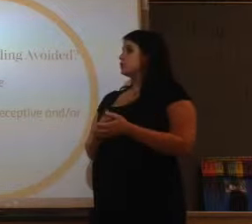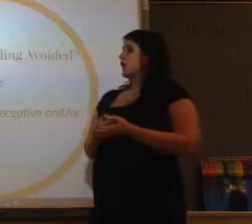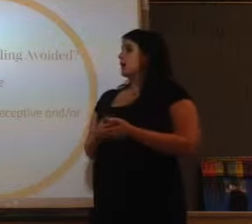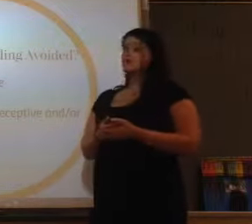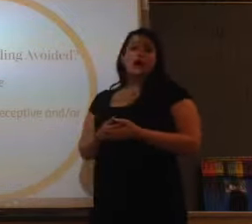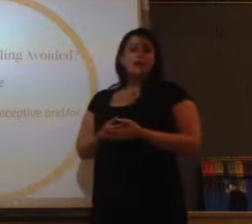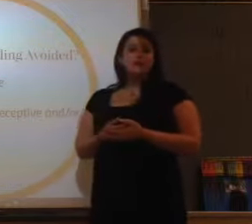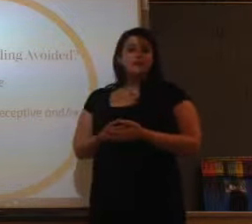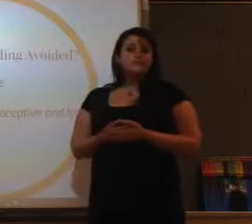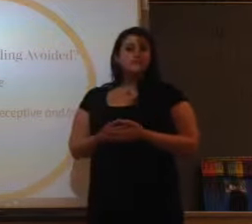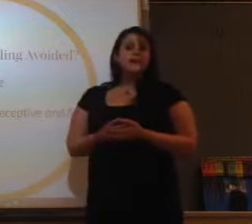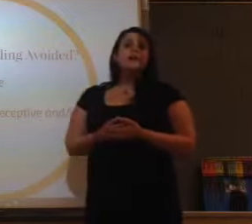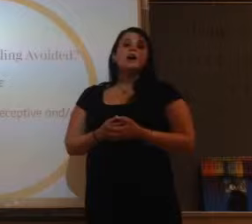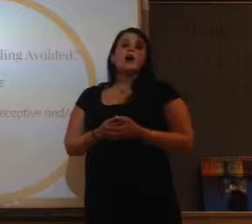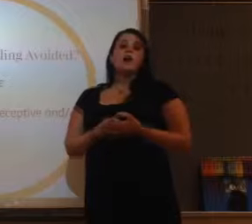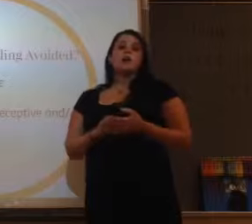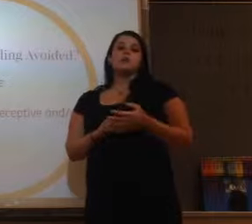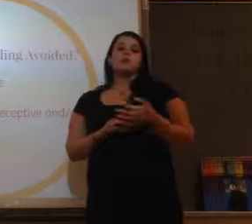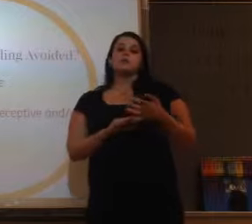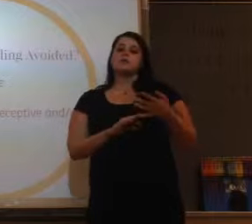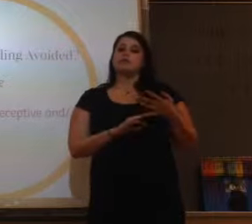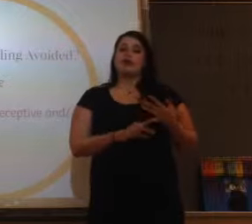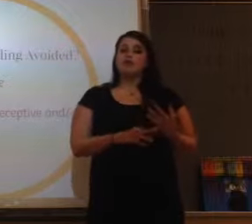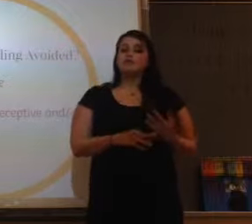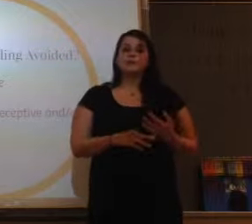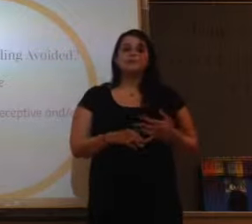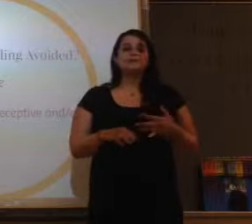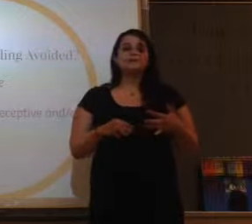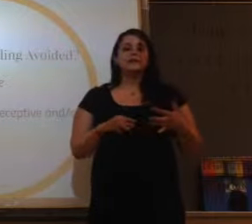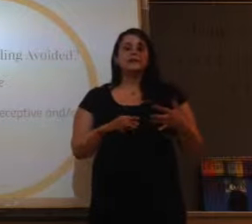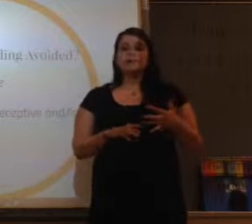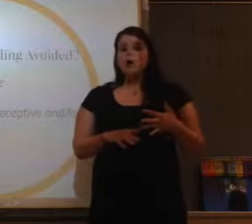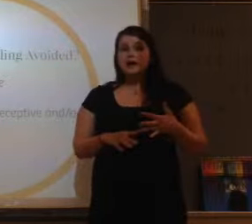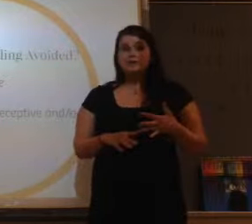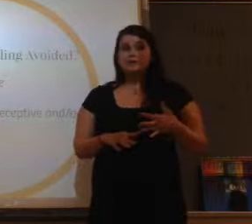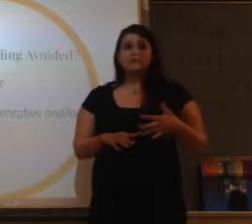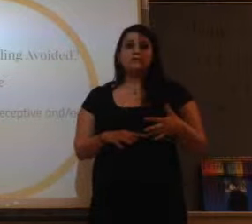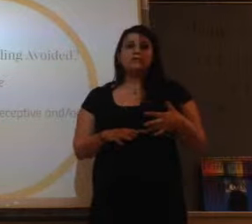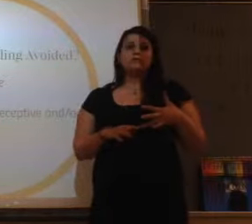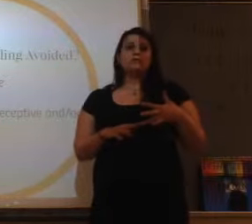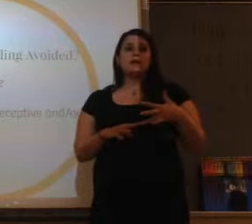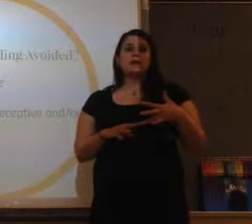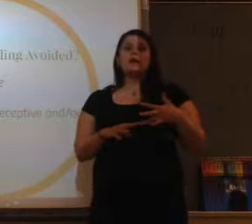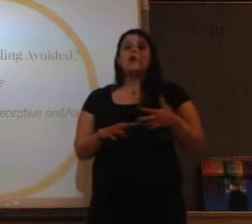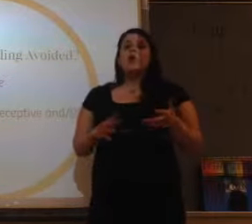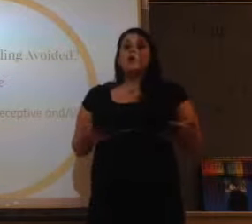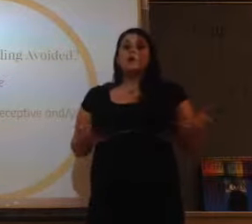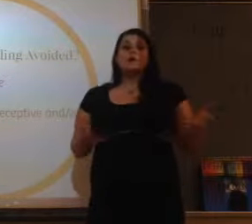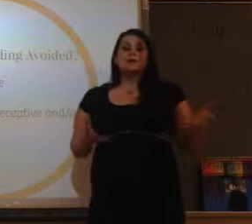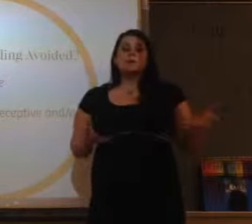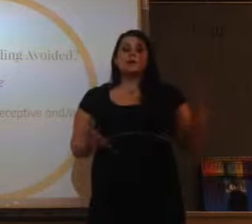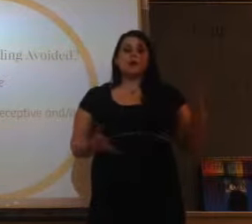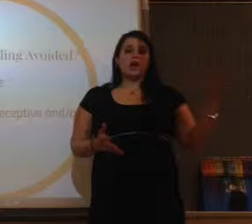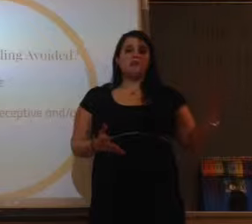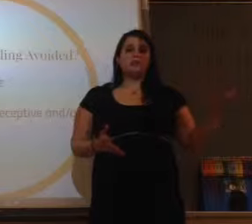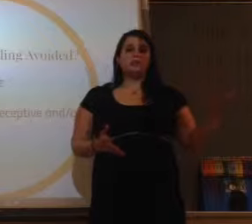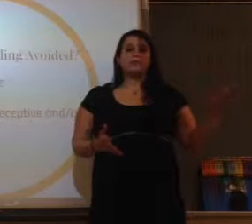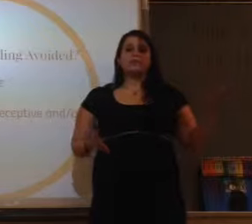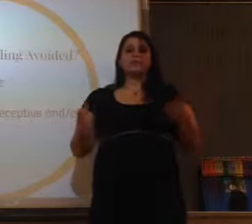lack of confidence, lack of fluency, or practicing with fingerspelling, or maybe they're not comfortable with either